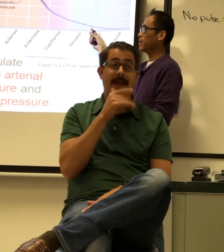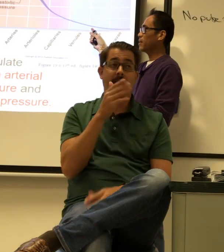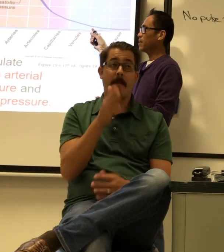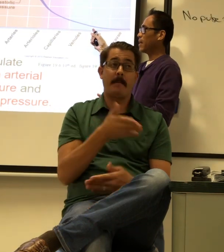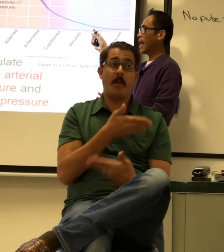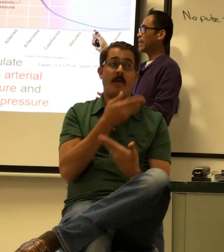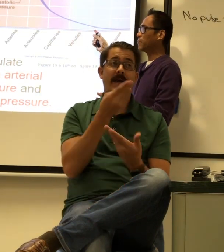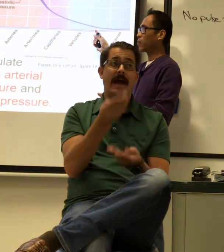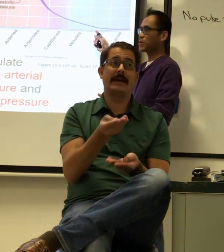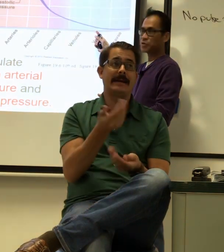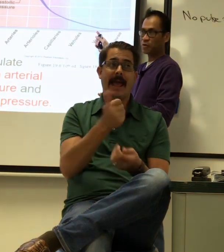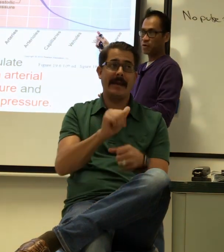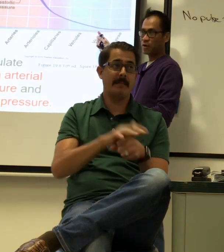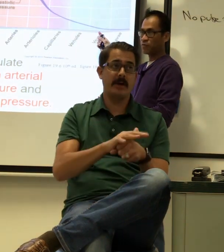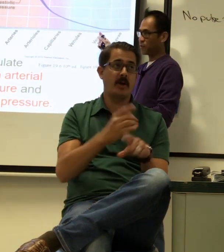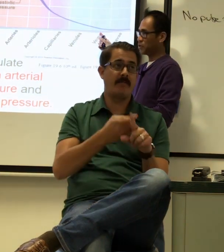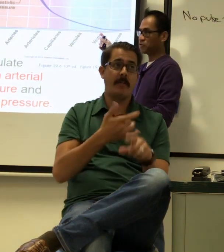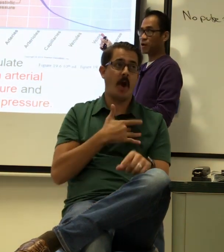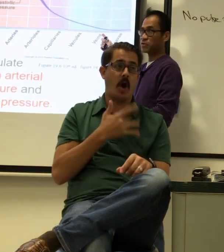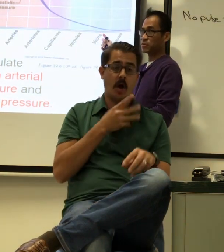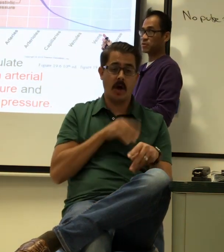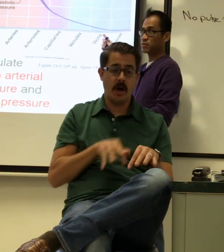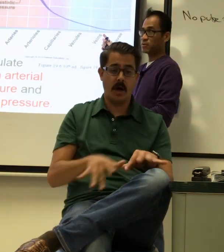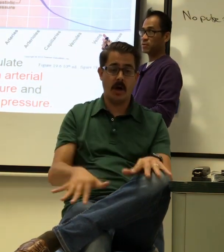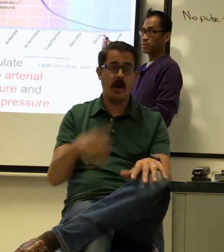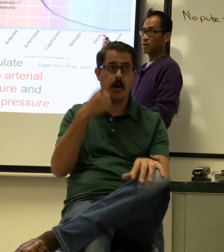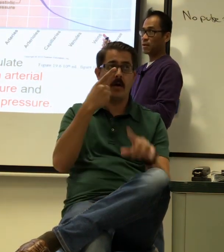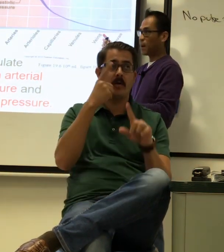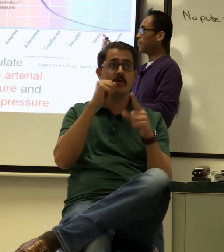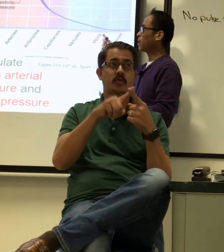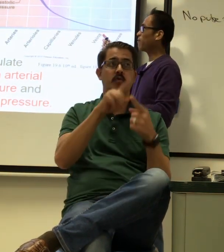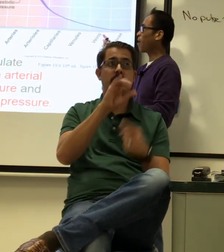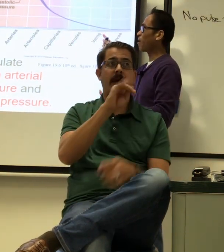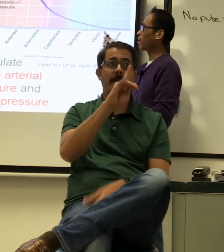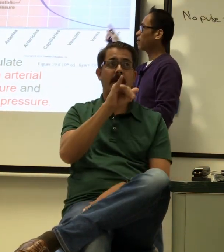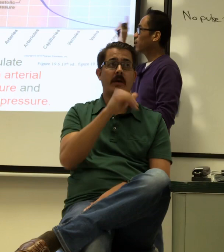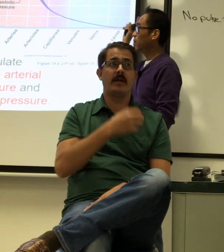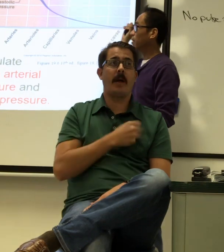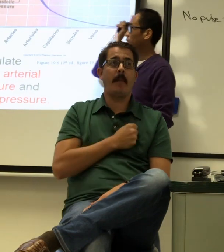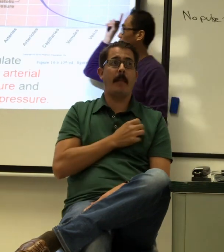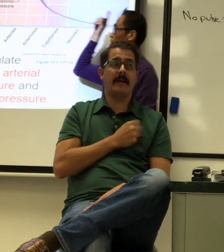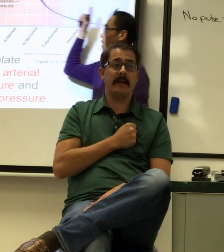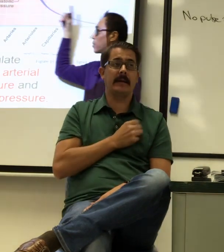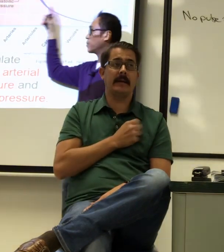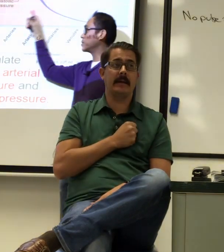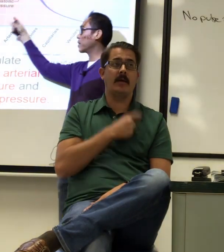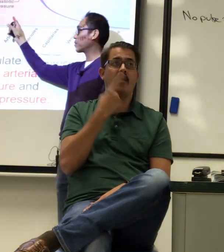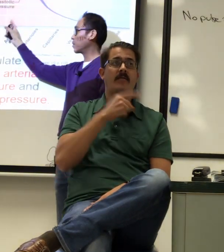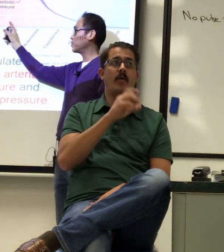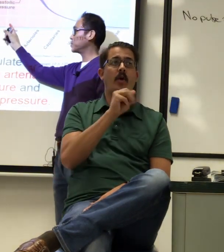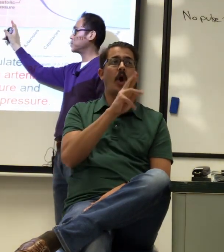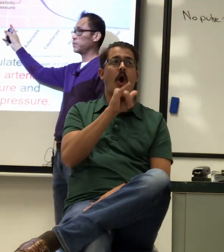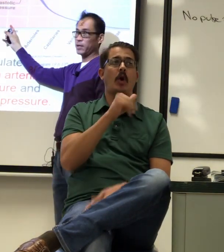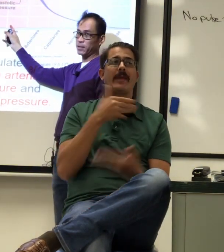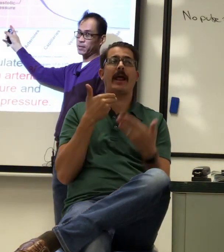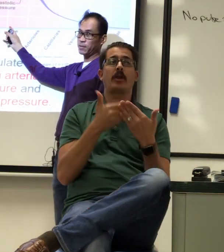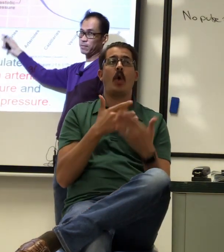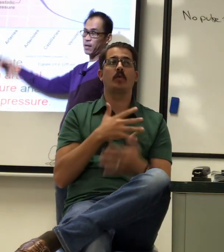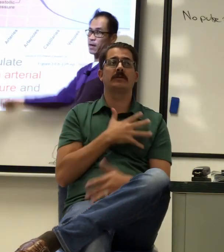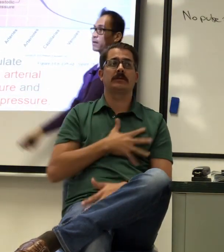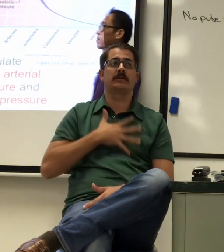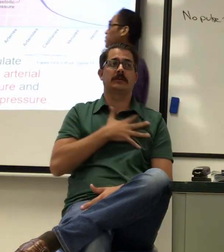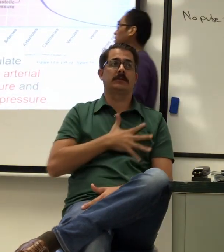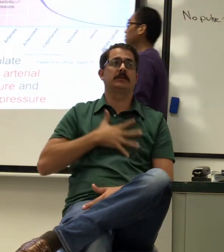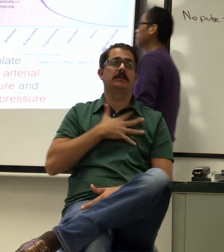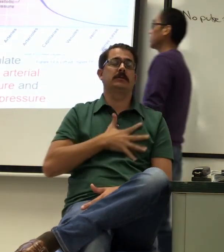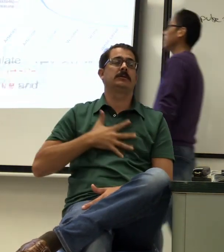providing any pressure for these structures. The pumping of the heart is for the arteries that are closest to it.